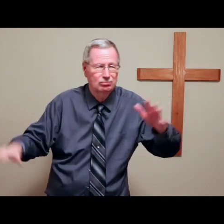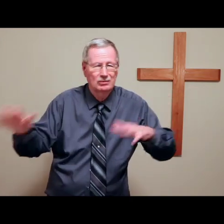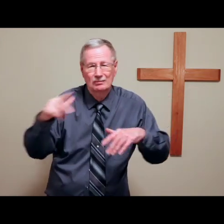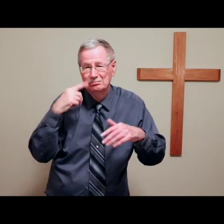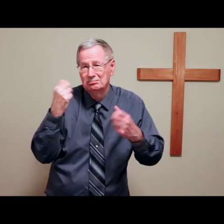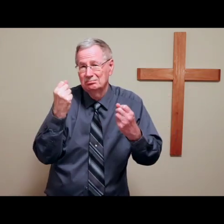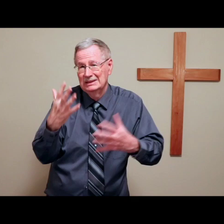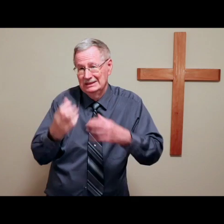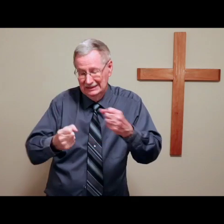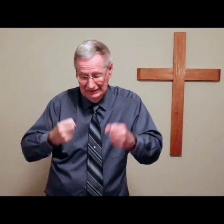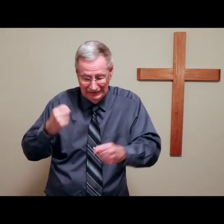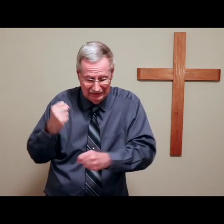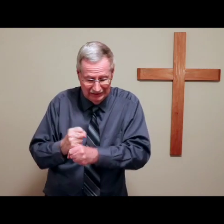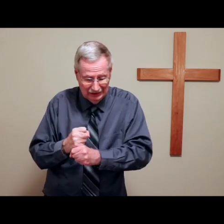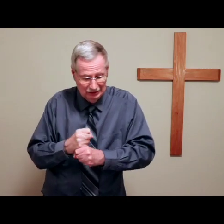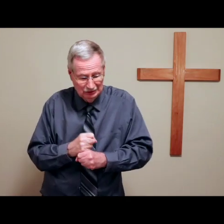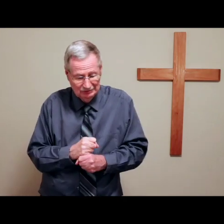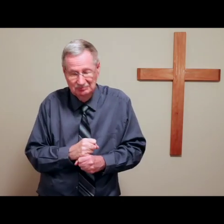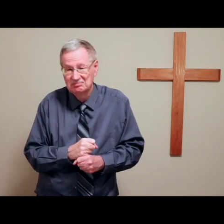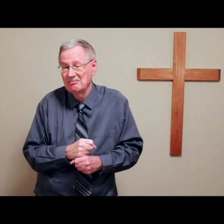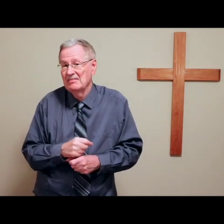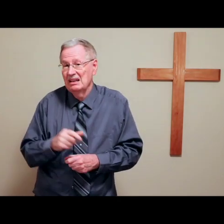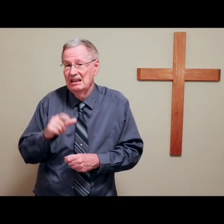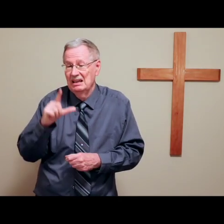traveled all over the world for many years.